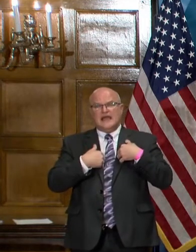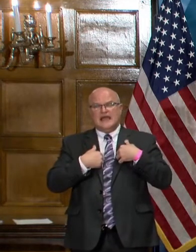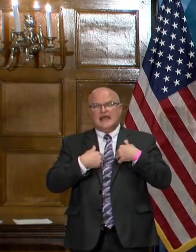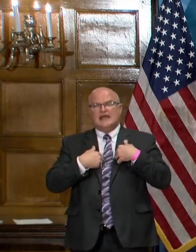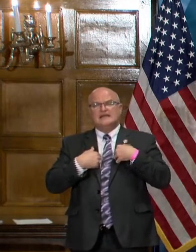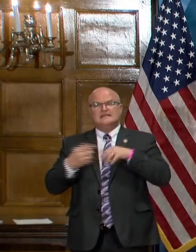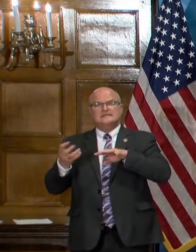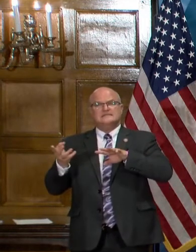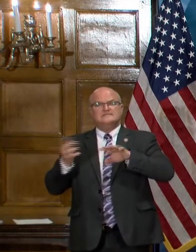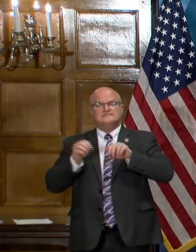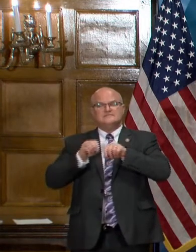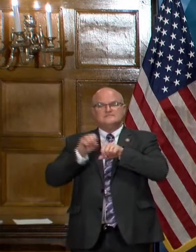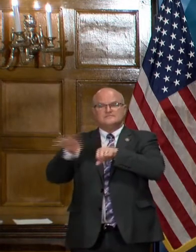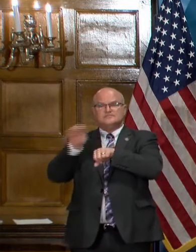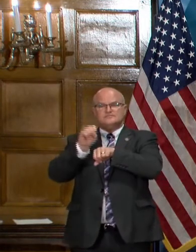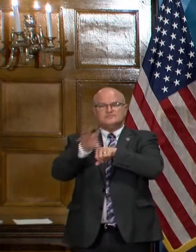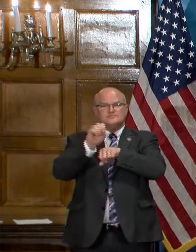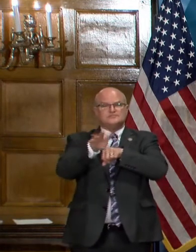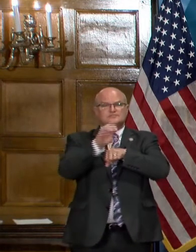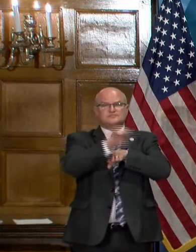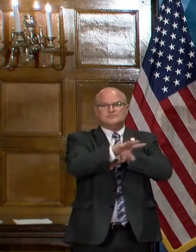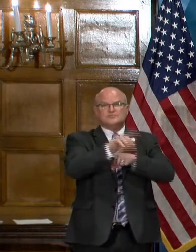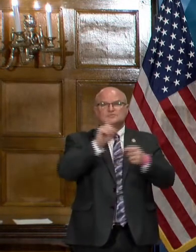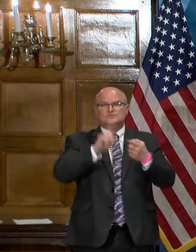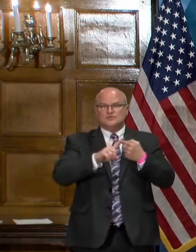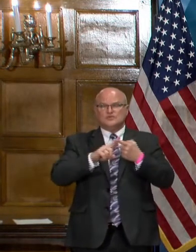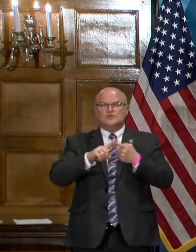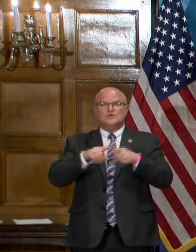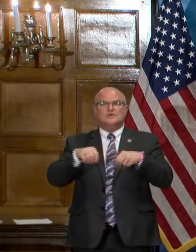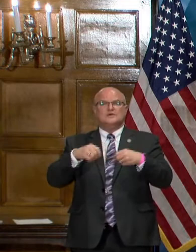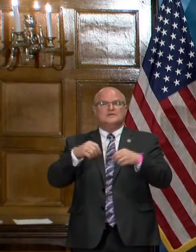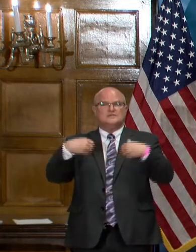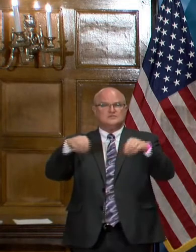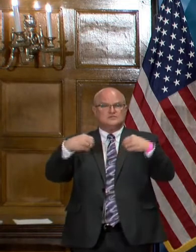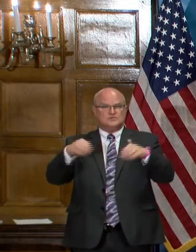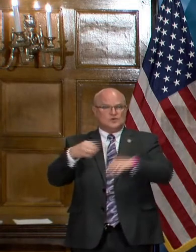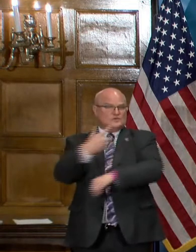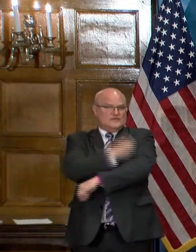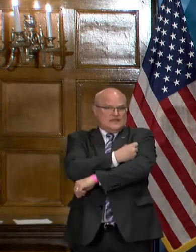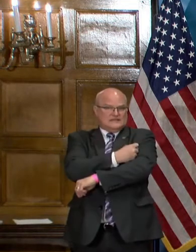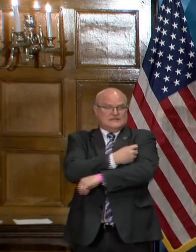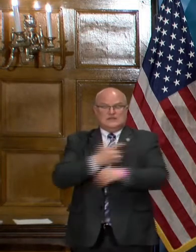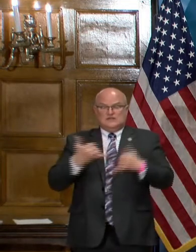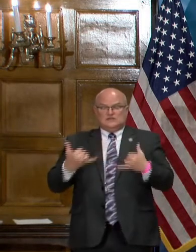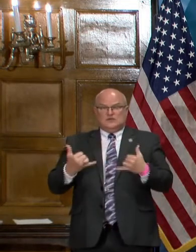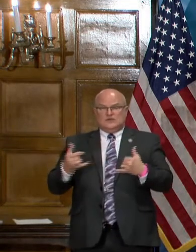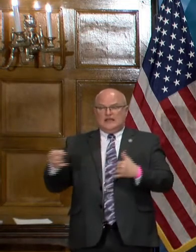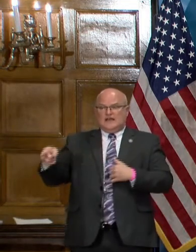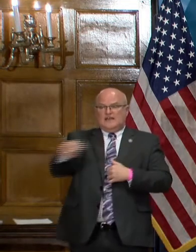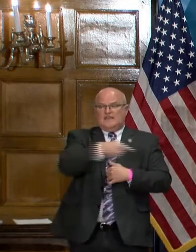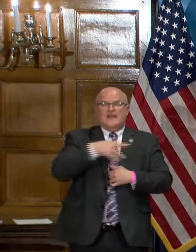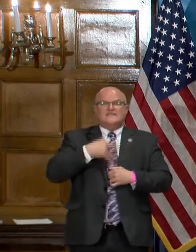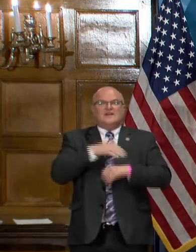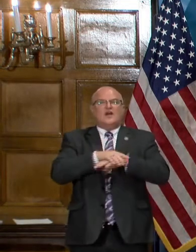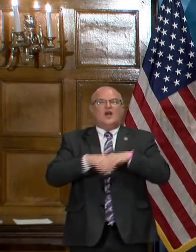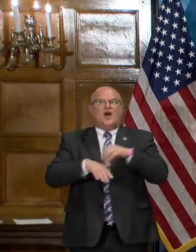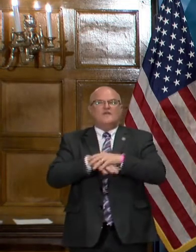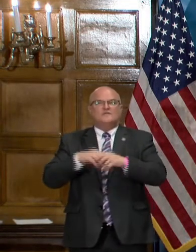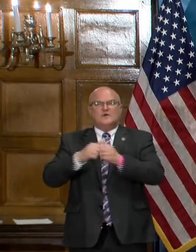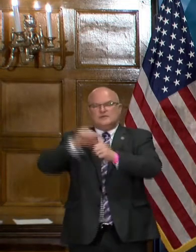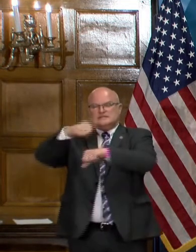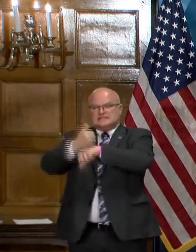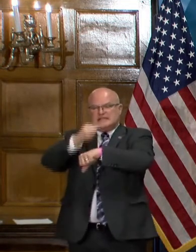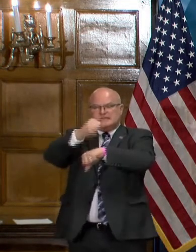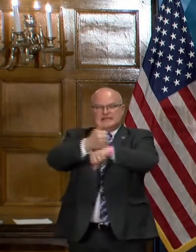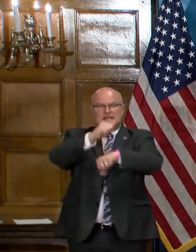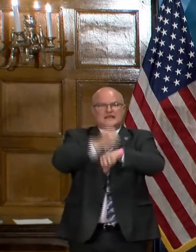vaccine going out to our providers. What this is translated to is now our providers feel comfortable with setting